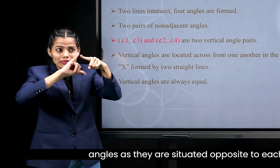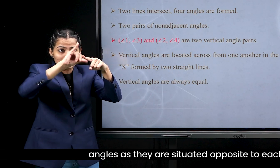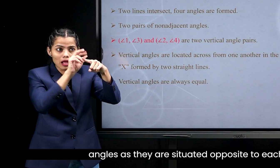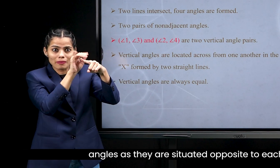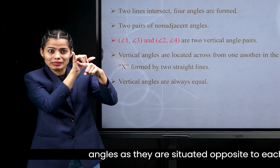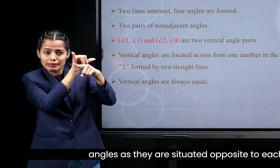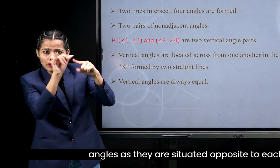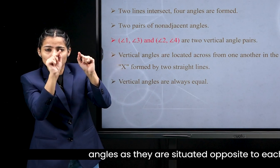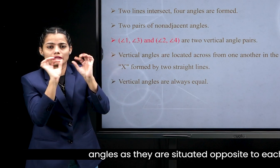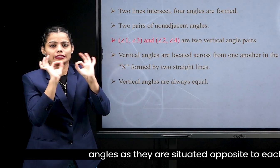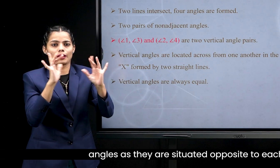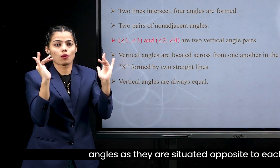other.